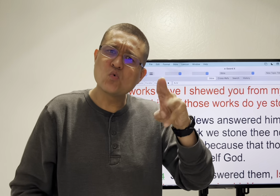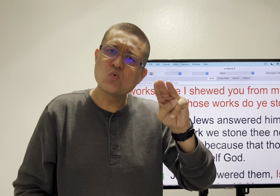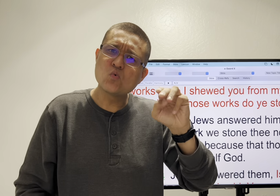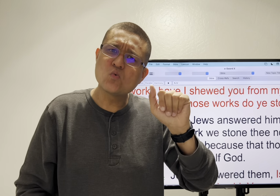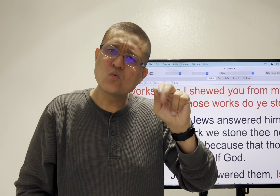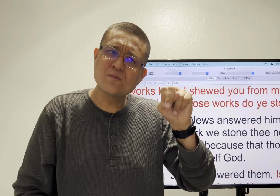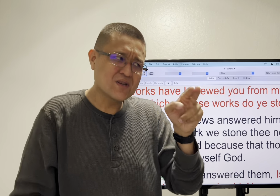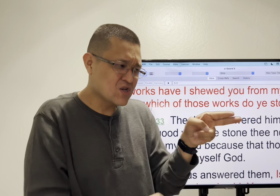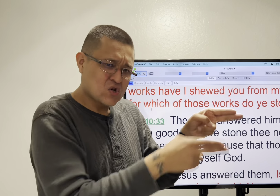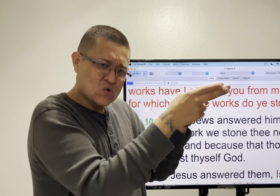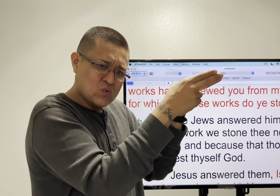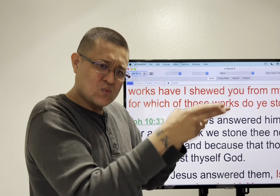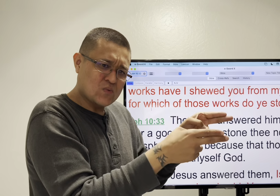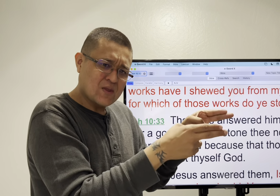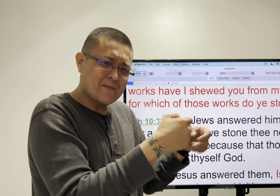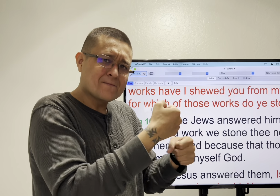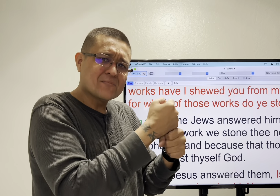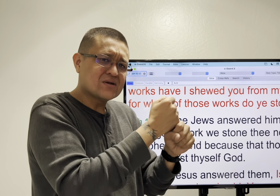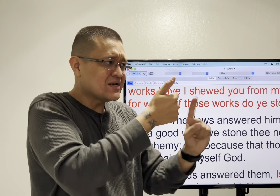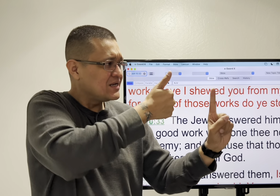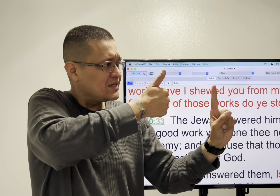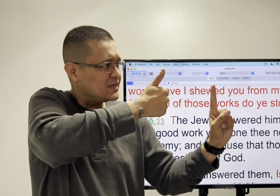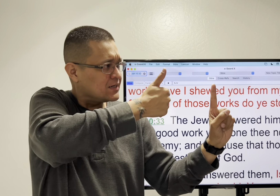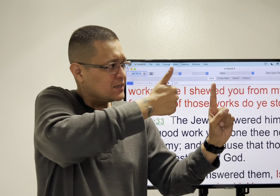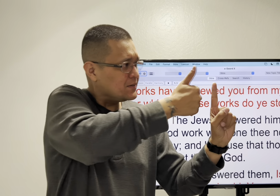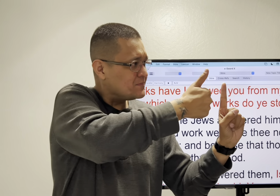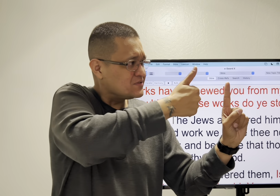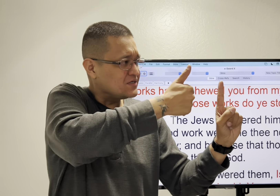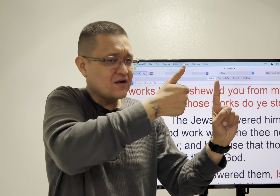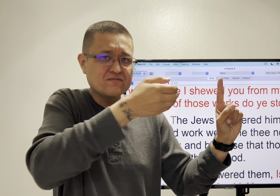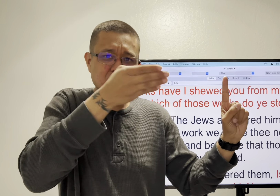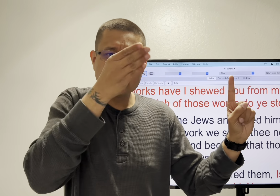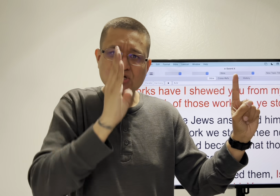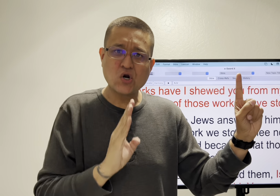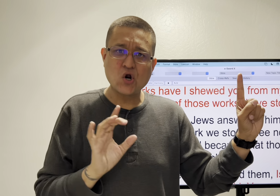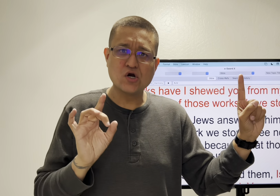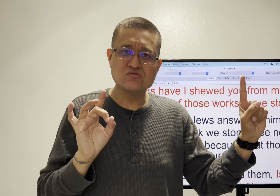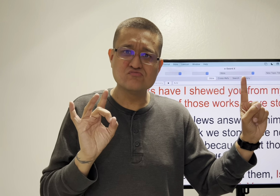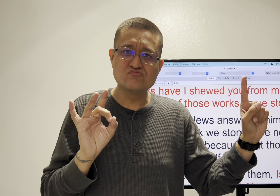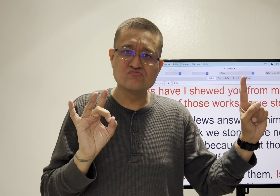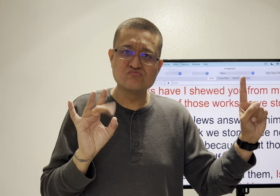meaning human, makest thyself God.